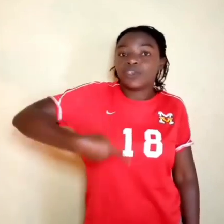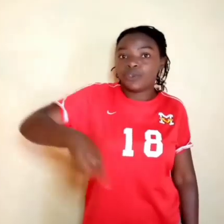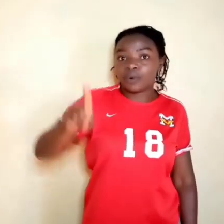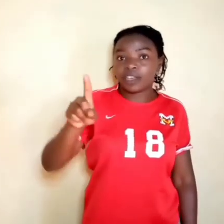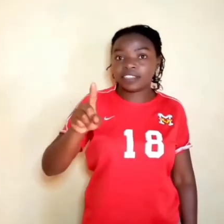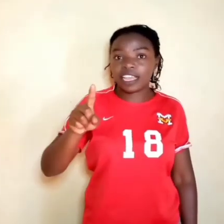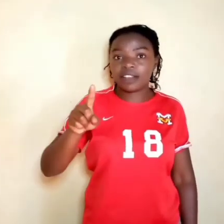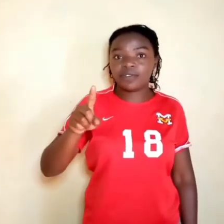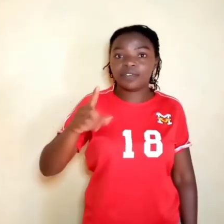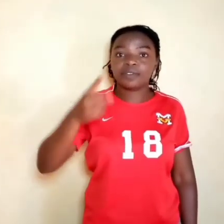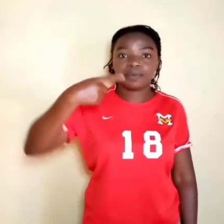yourself,